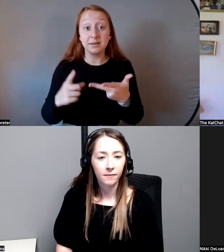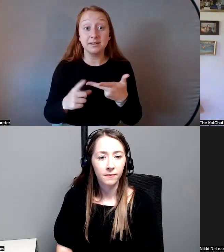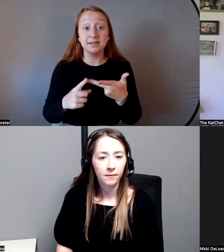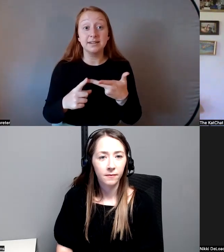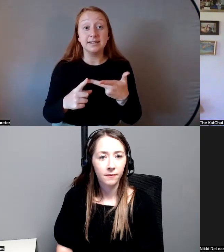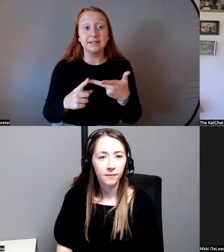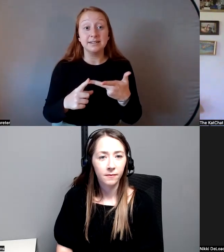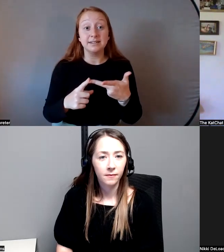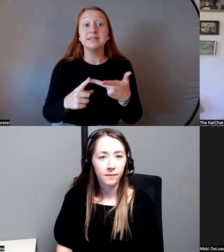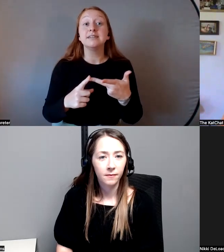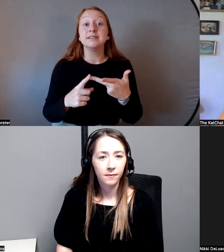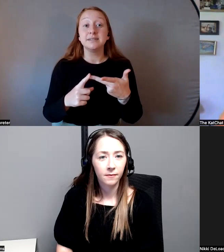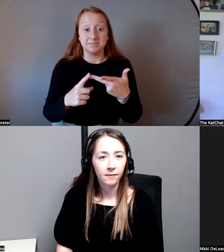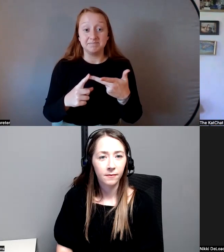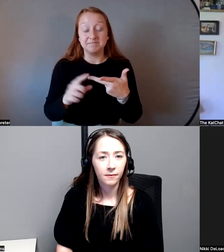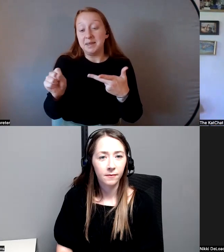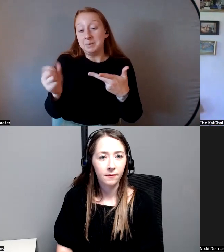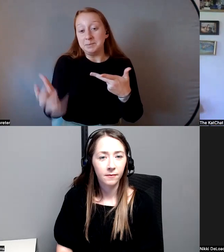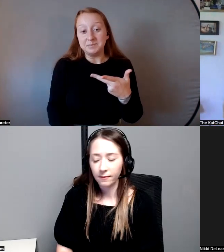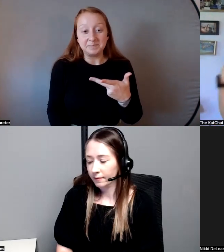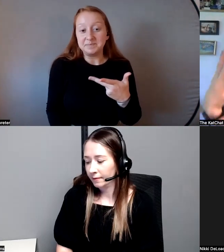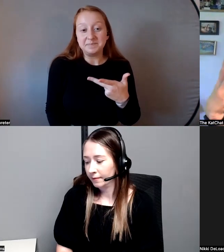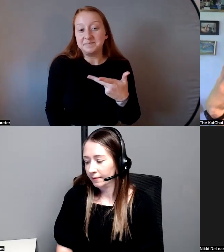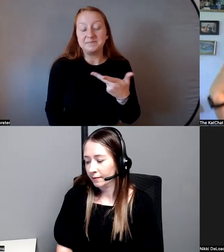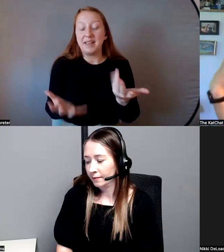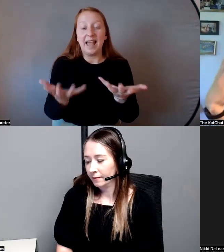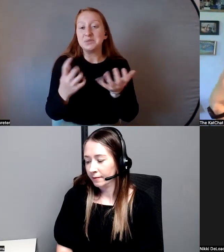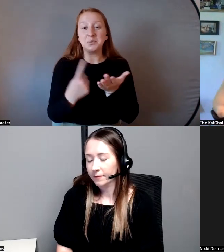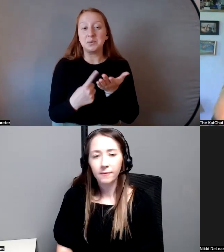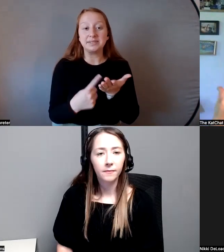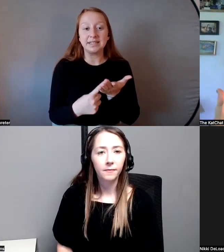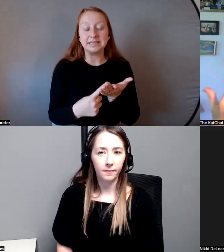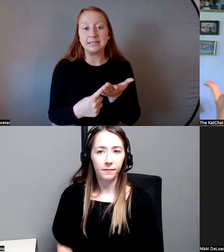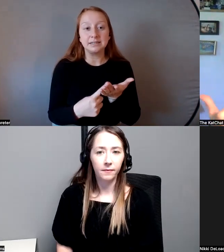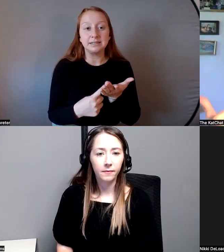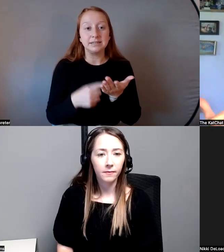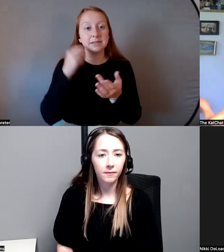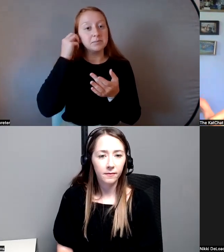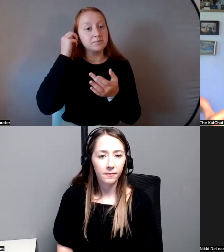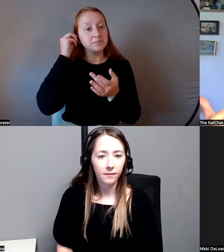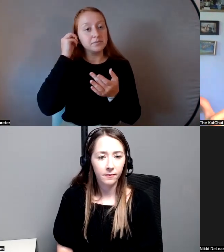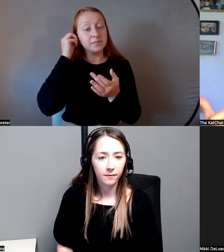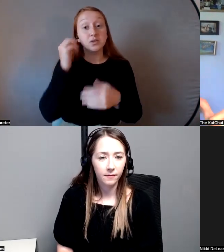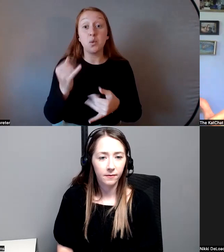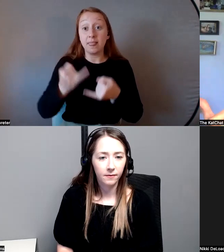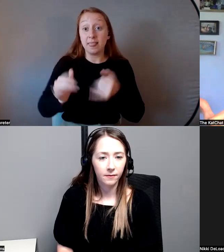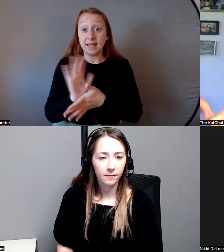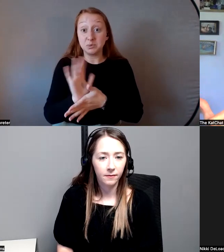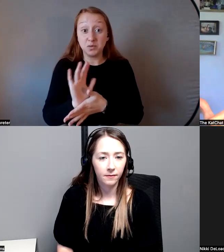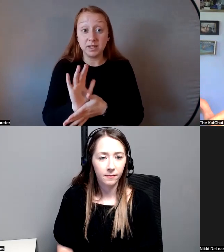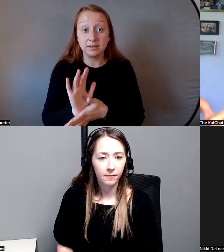yet. So I want to talk about, like, I wanted to say the last movie, the